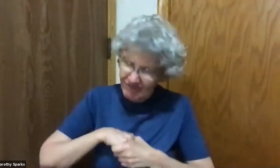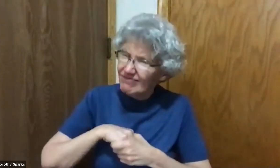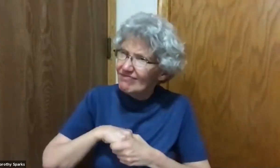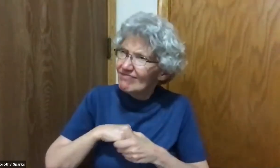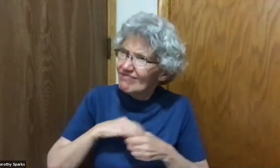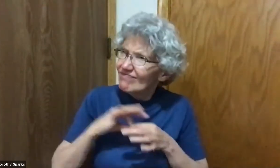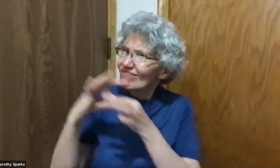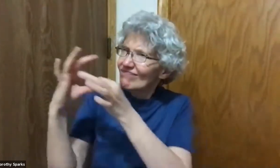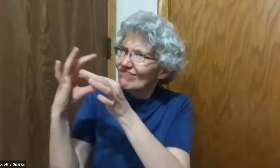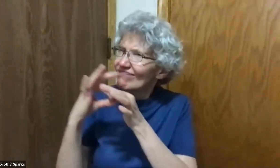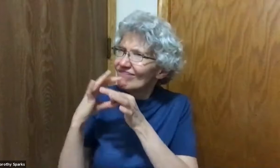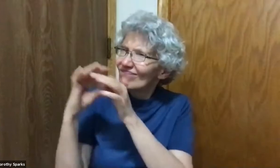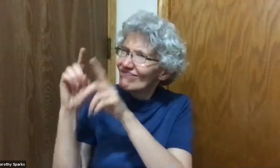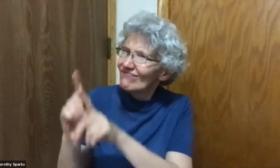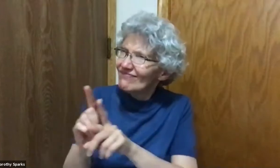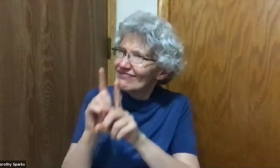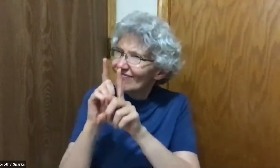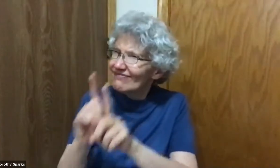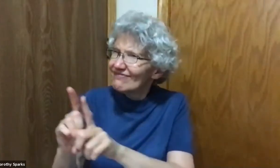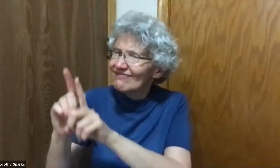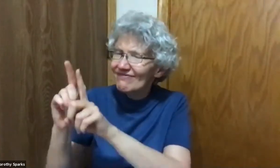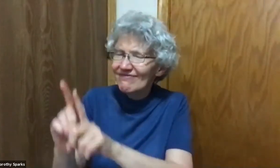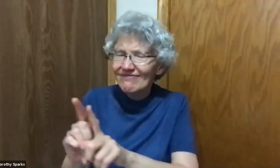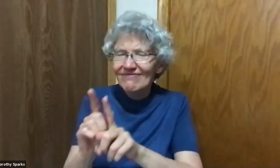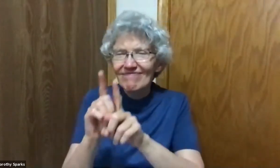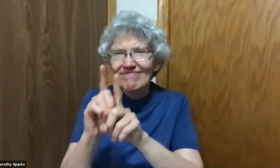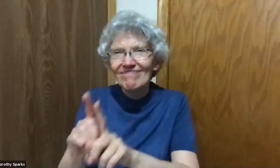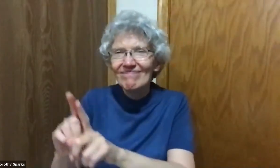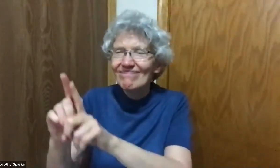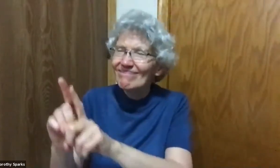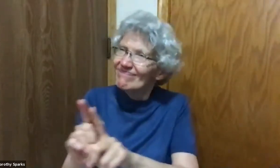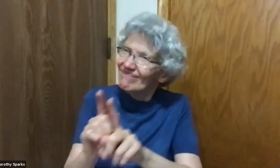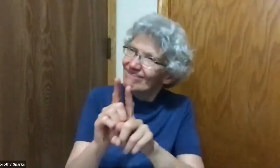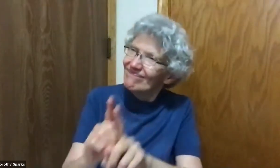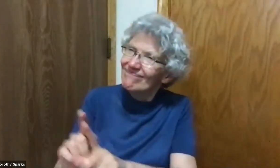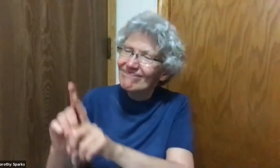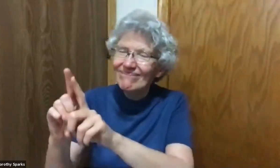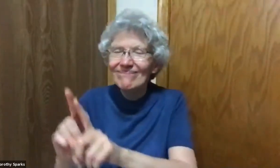Yes, goodness and faithful love will pursue me all the days of my life.